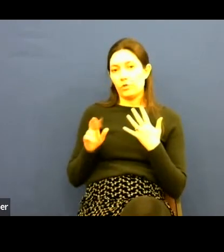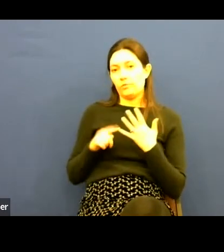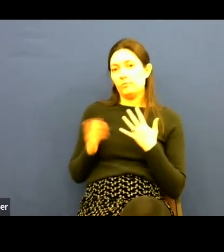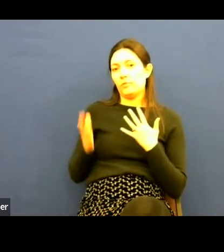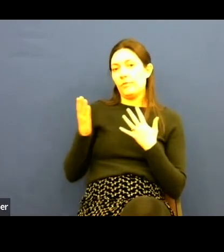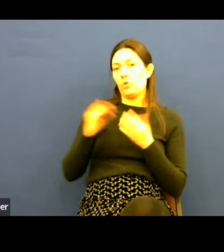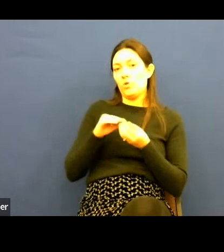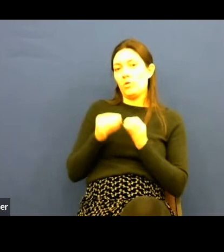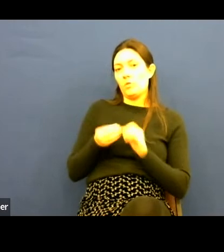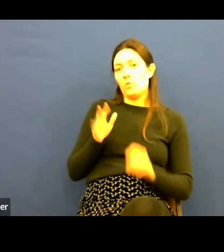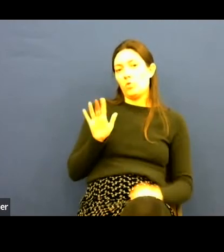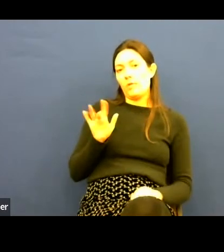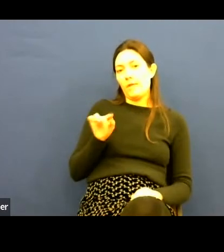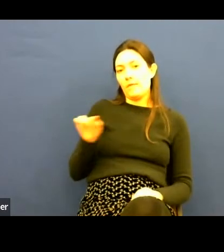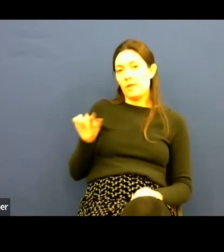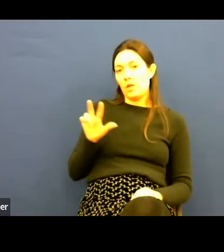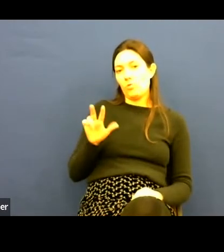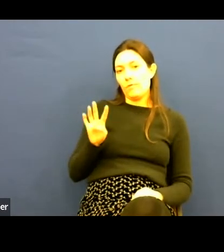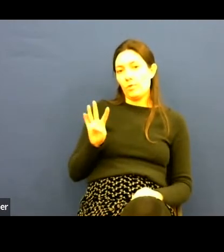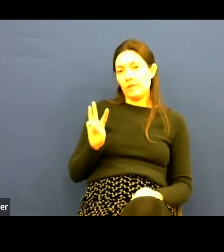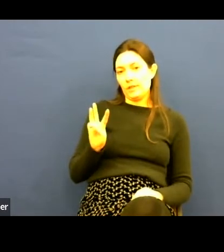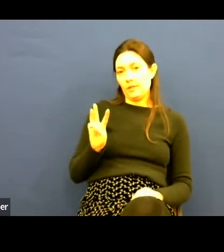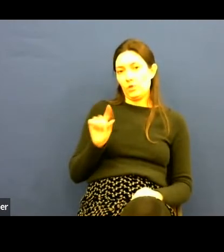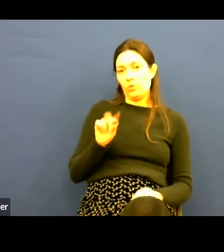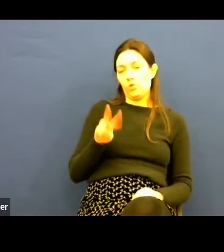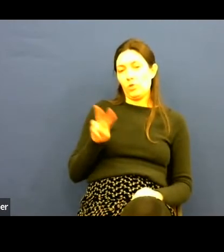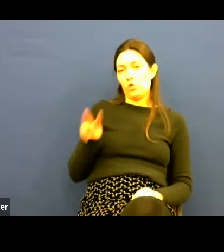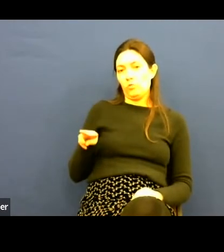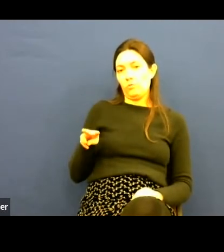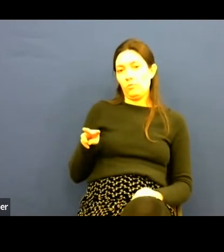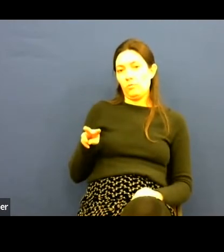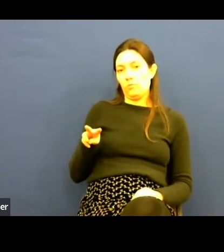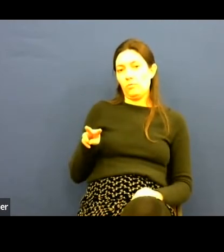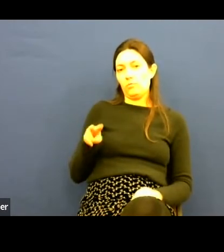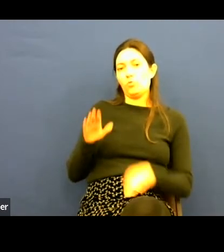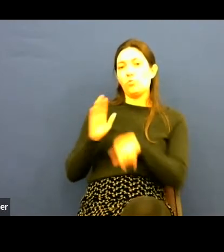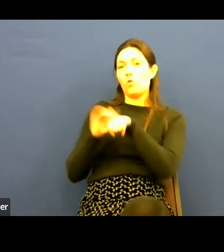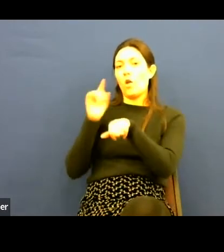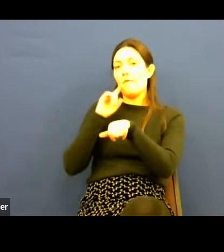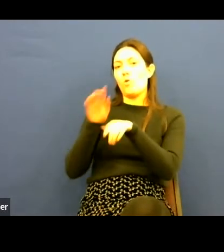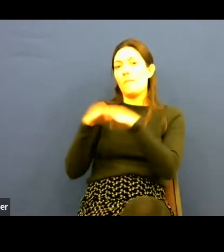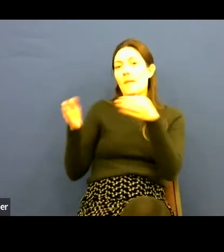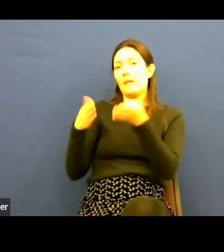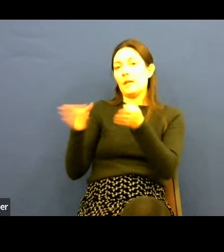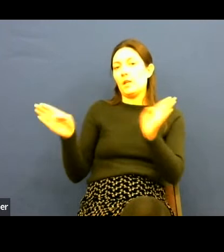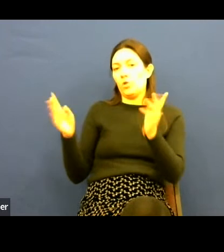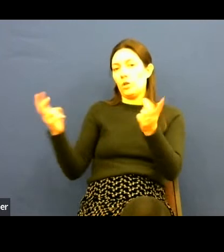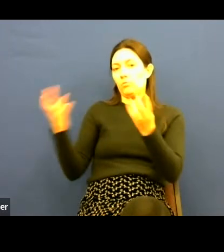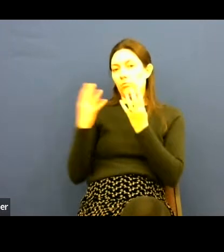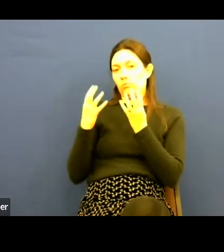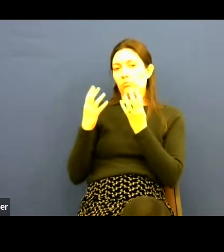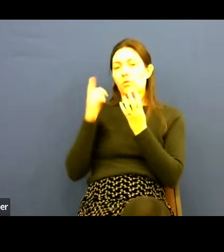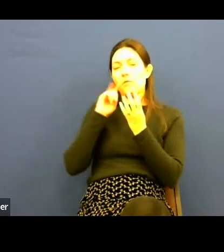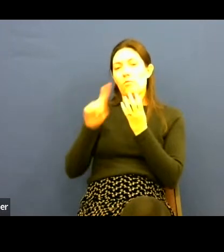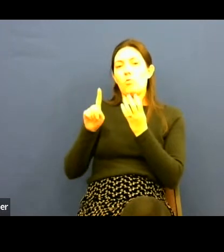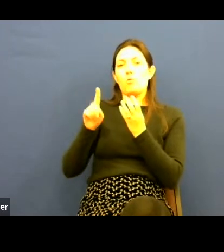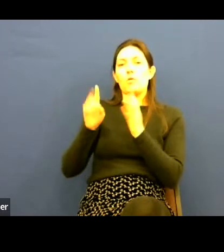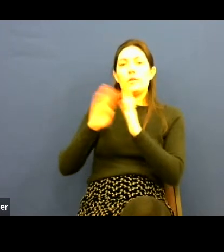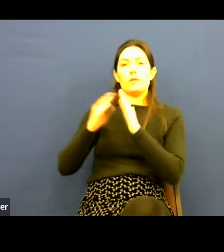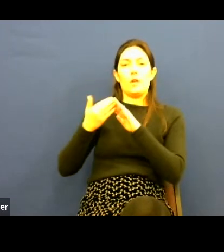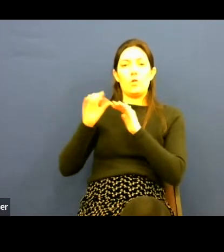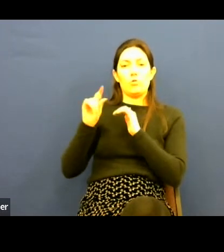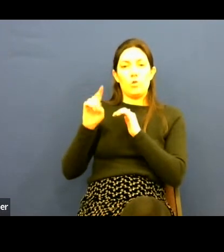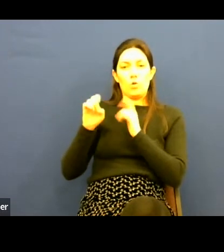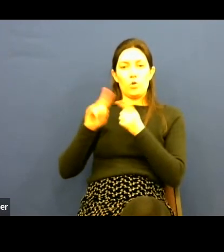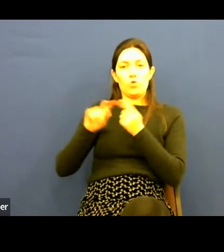I have resolution 25-346, 2022 to call for a public hearing on a local law to amend the town code to